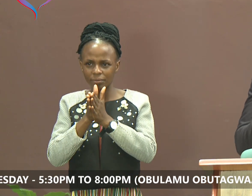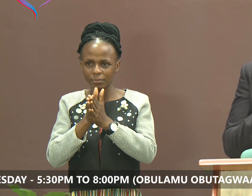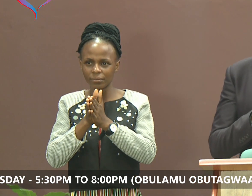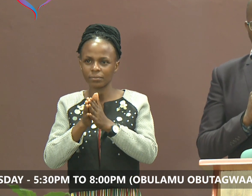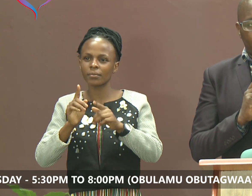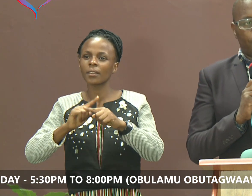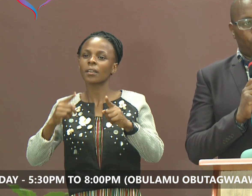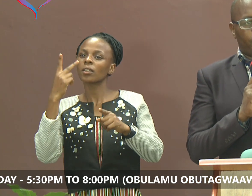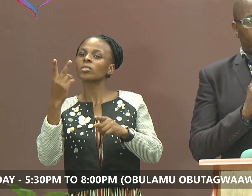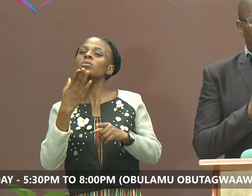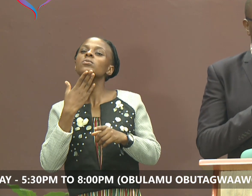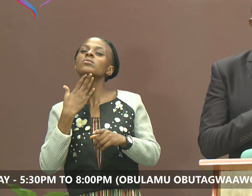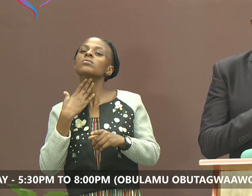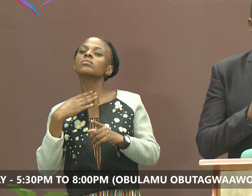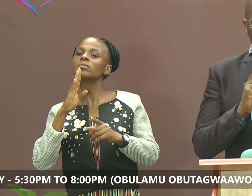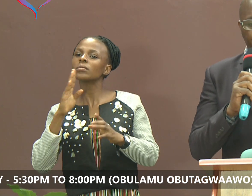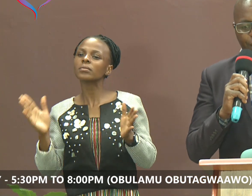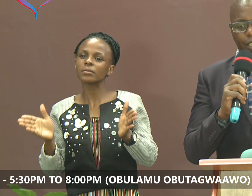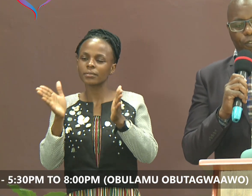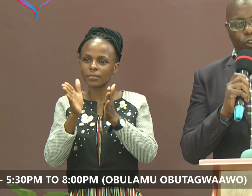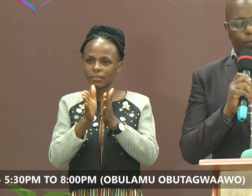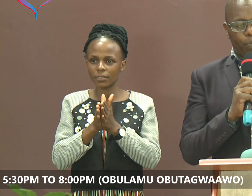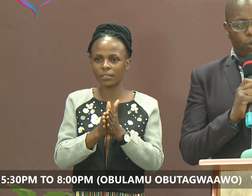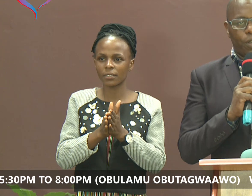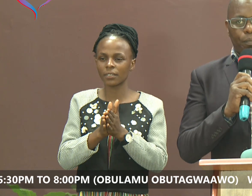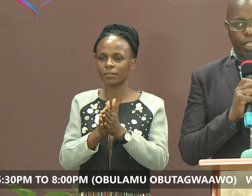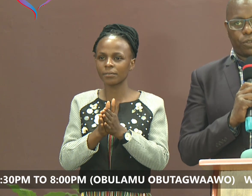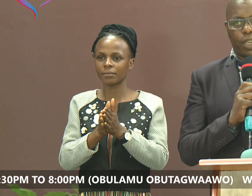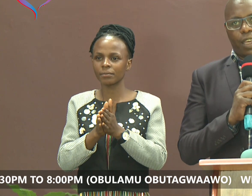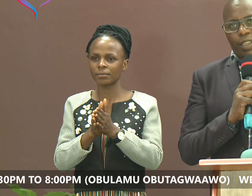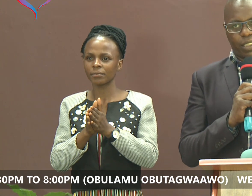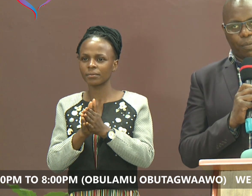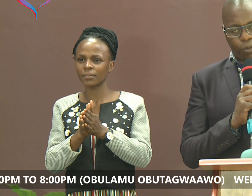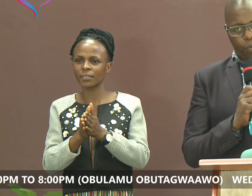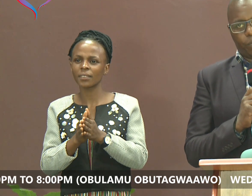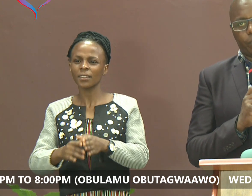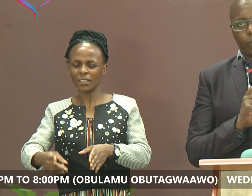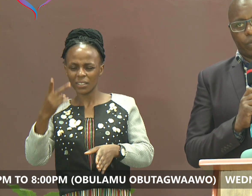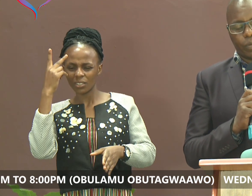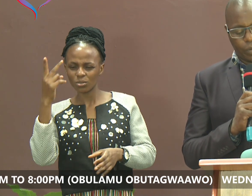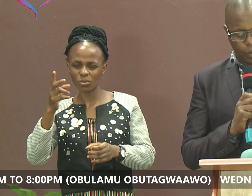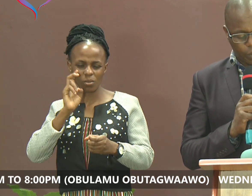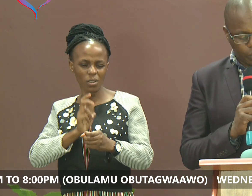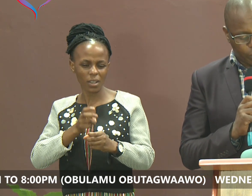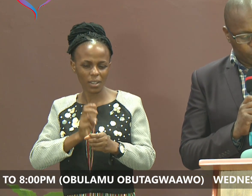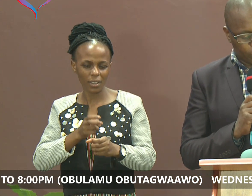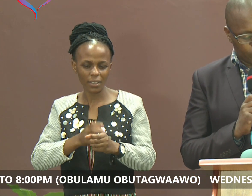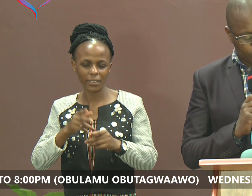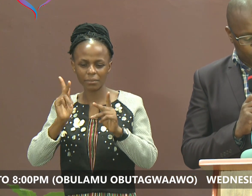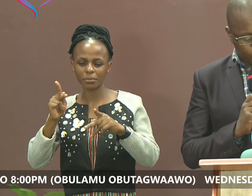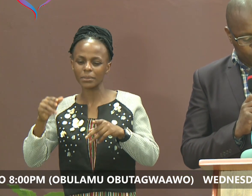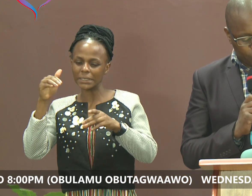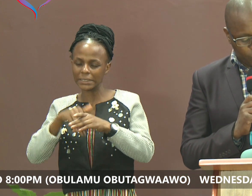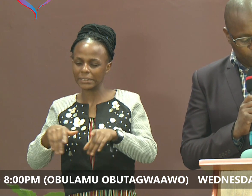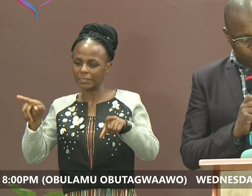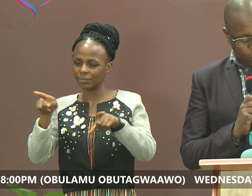to be together. They are collecting two very difficult people being together in the same room. Bayagalanga